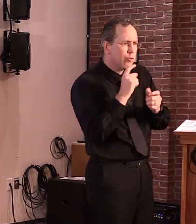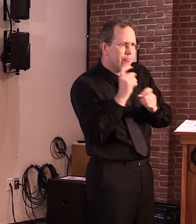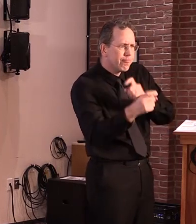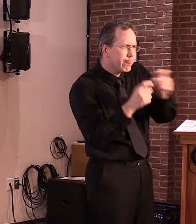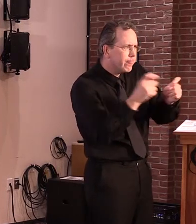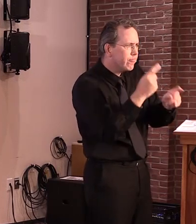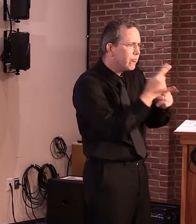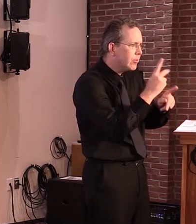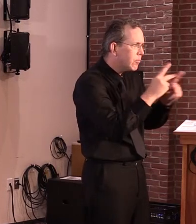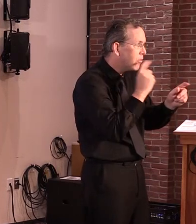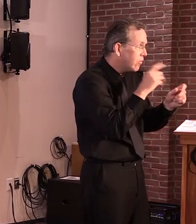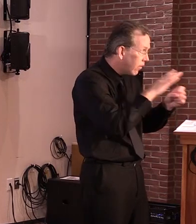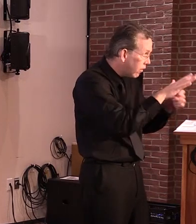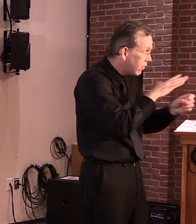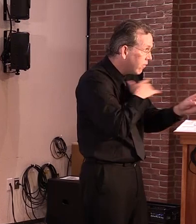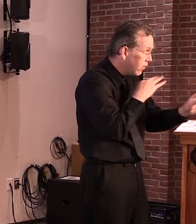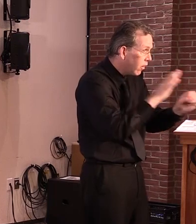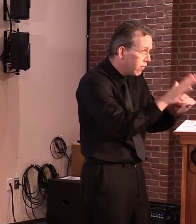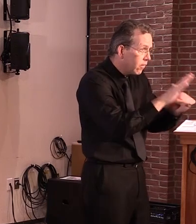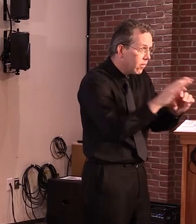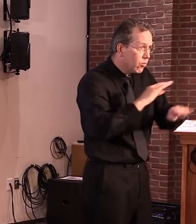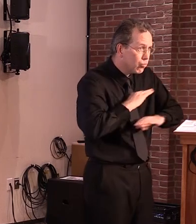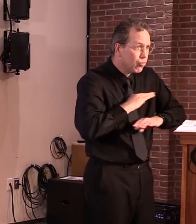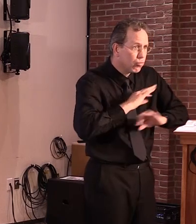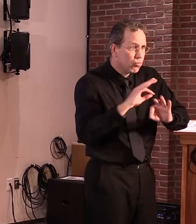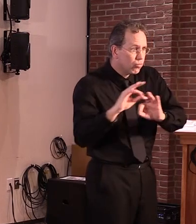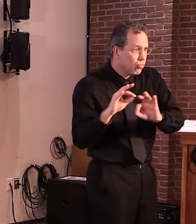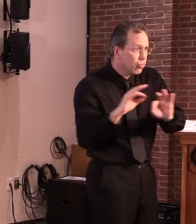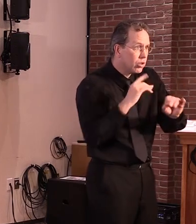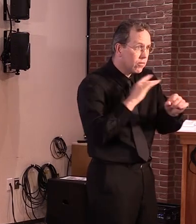that program is what we're looking at right now.